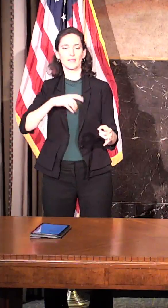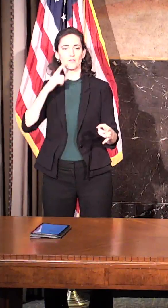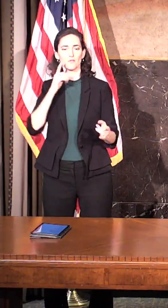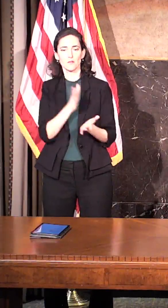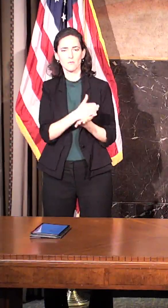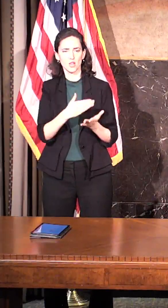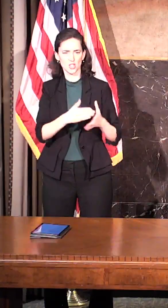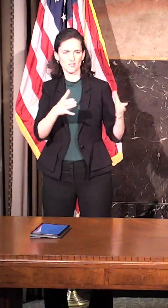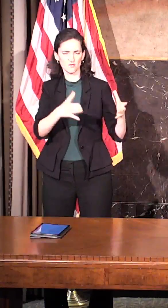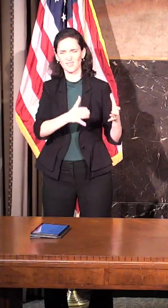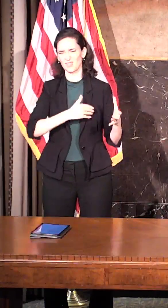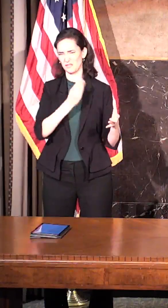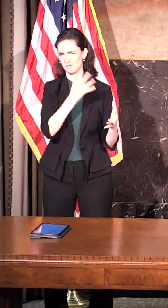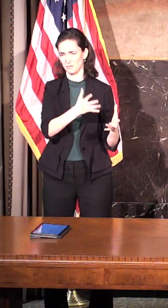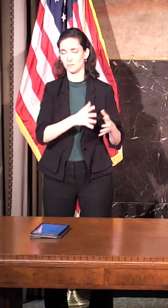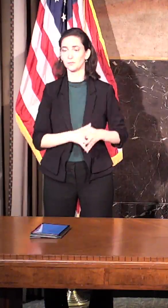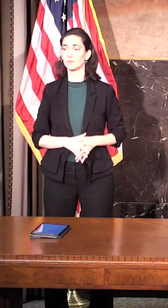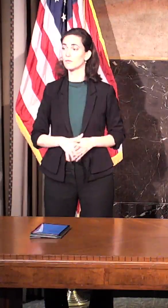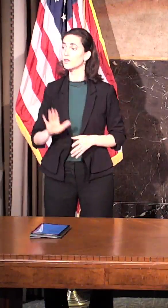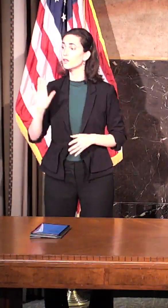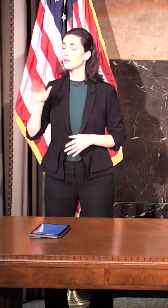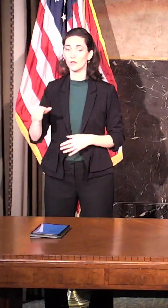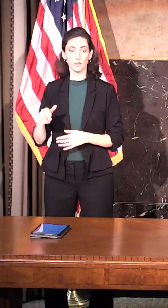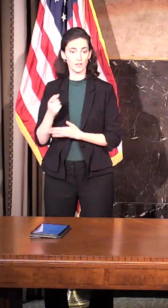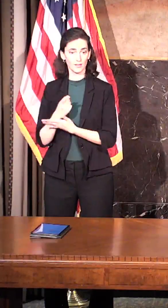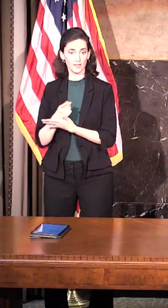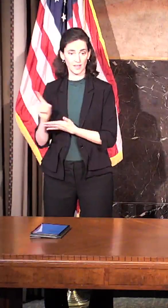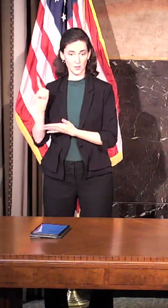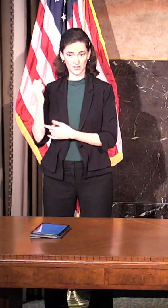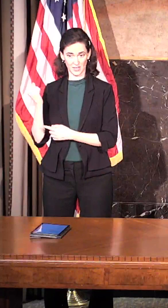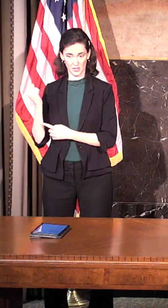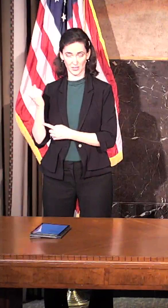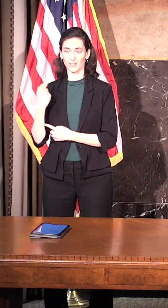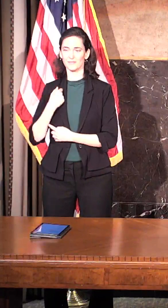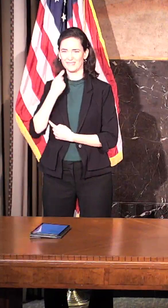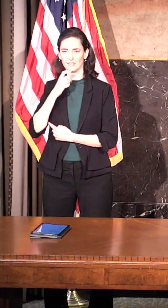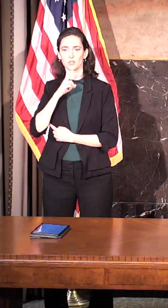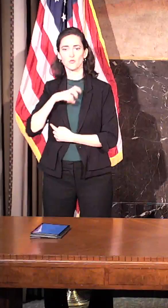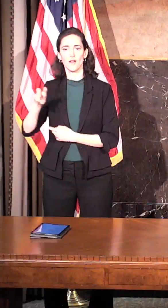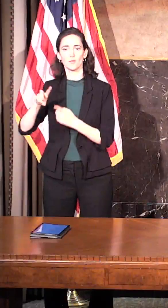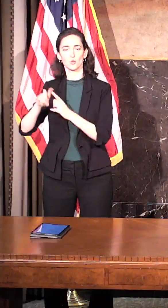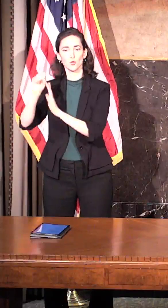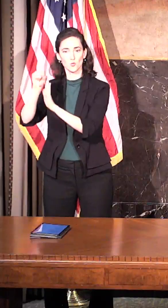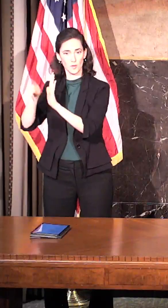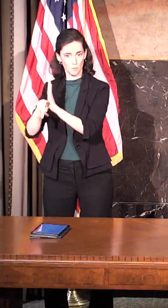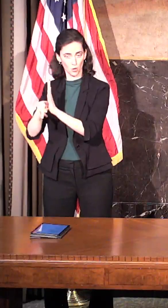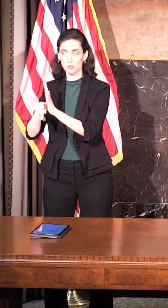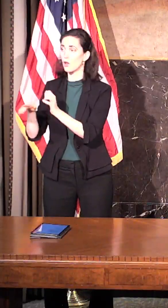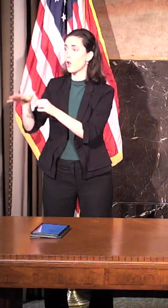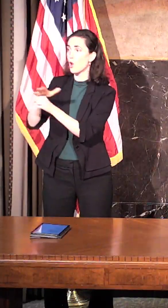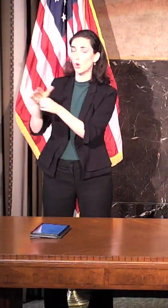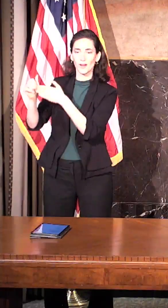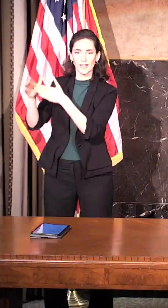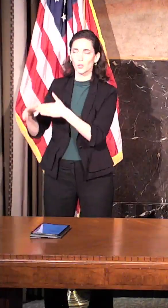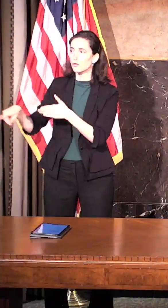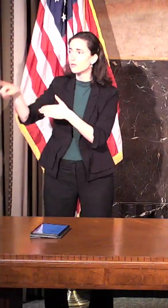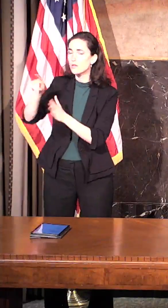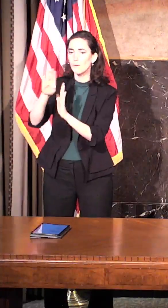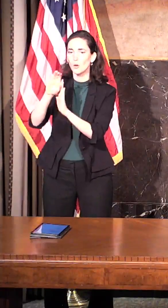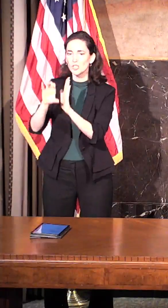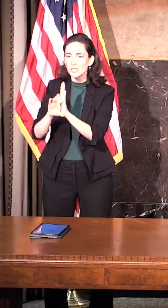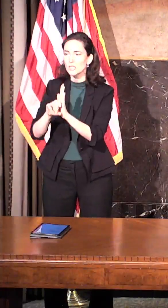Last weekend, as you know, I traveled to Shreveport on Saturday, met with local leaders from there in Bossier and